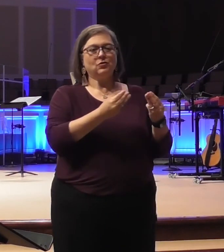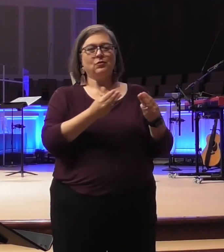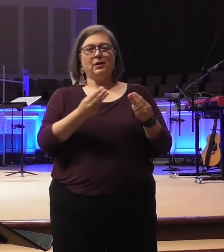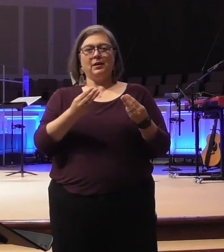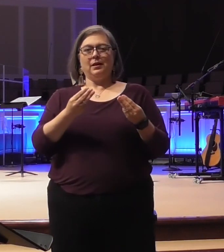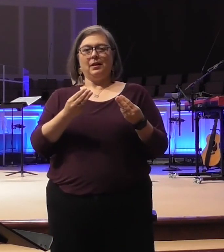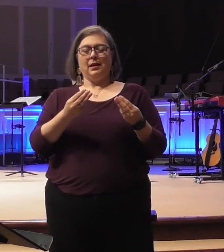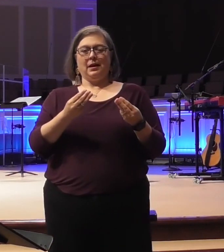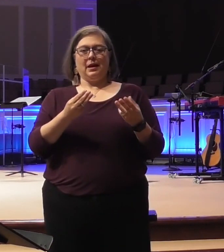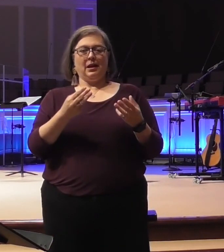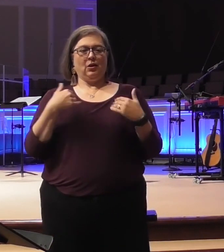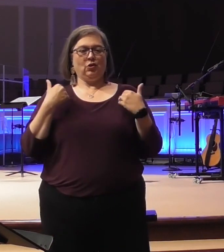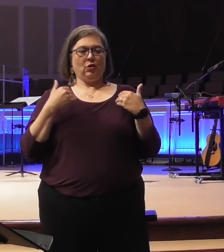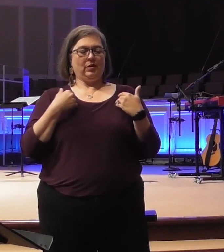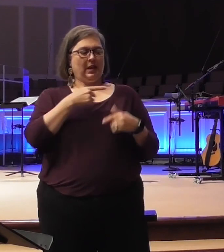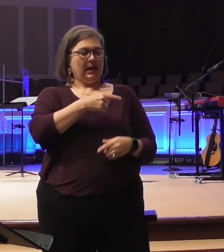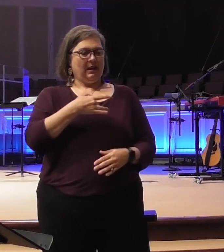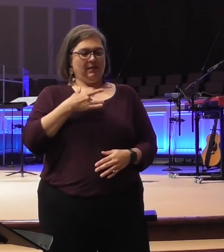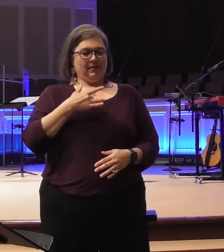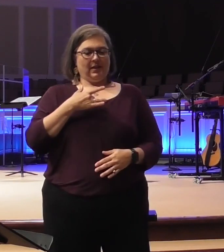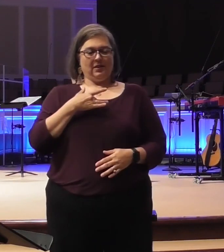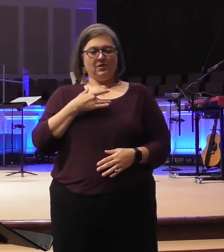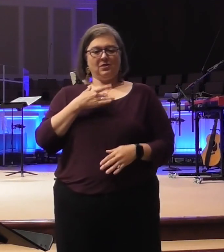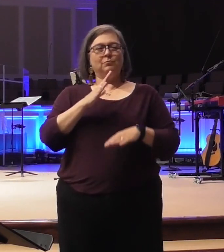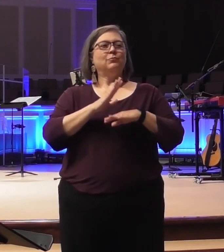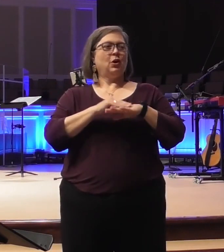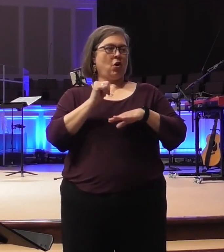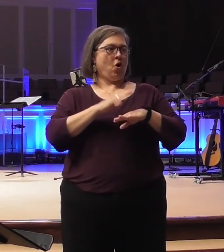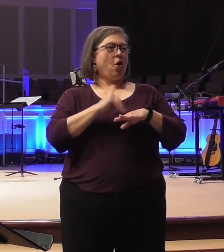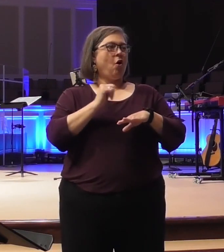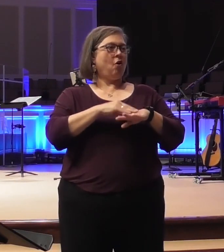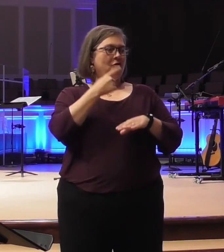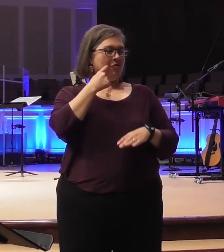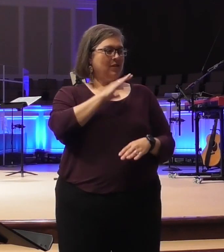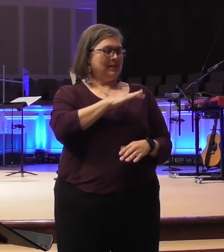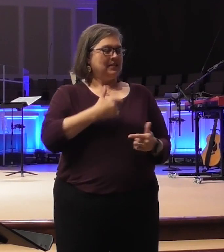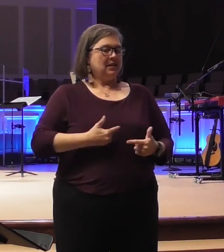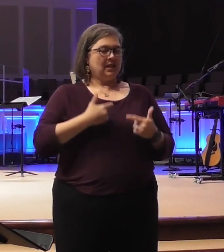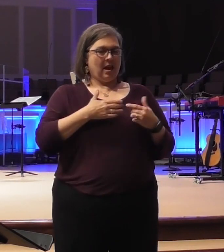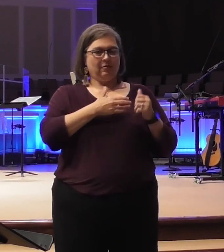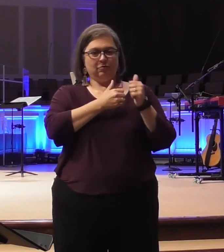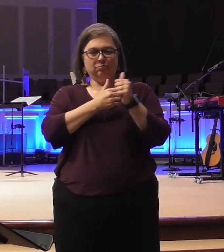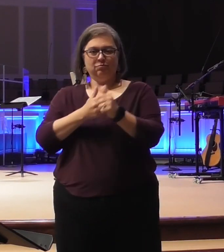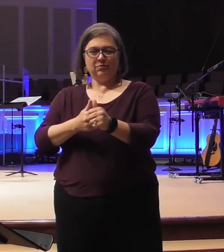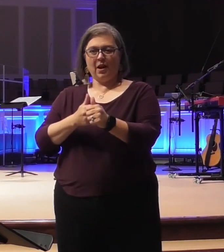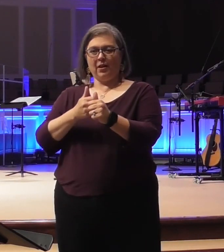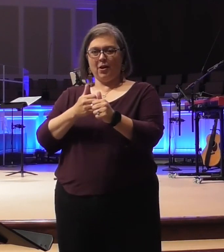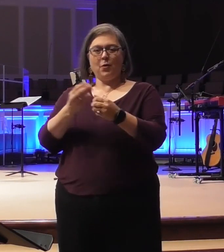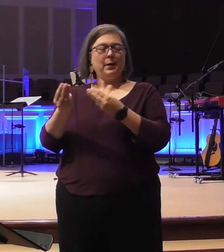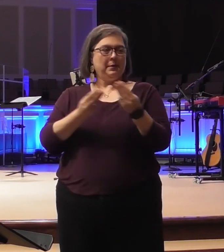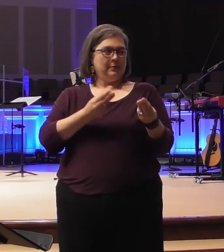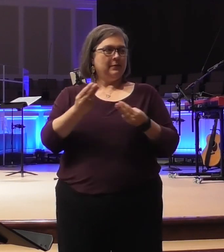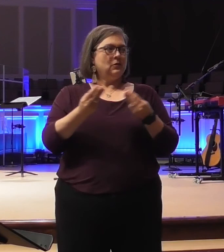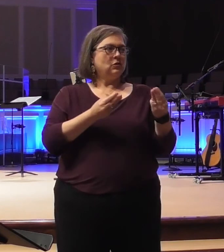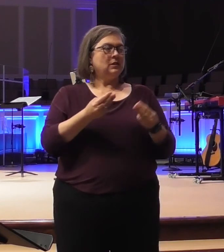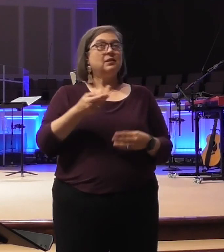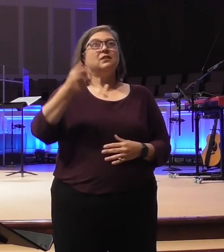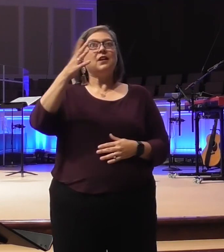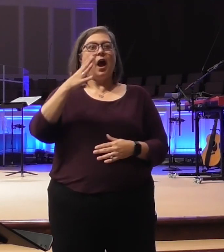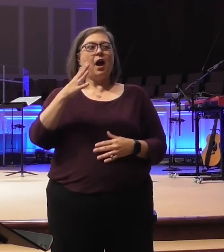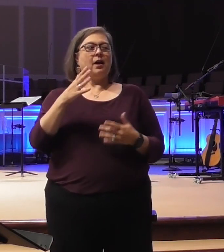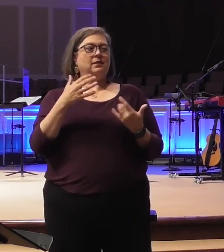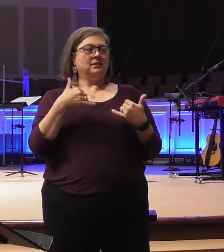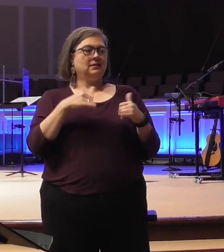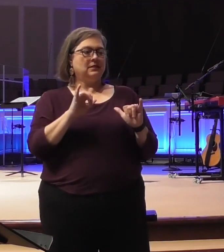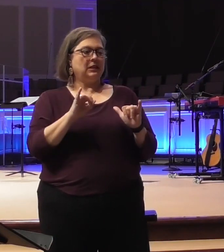has sensed over his life a call to ministry. He's got a lot of different talents and abilities, and God's still dialing